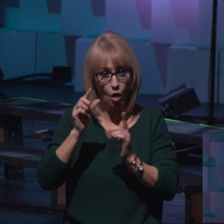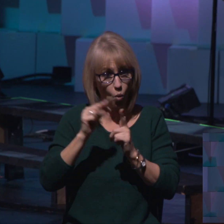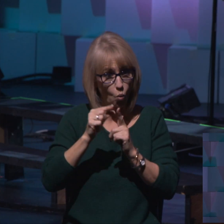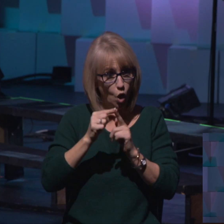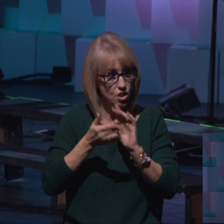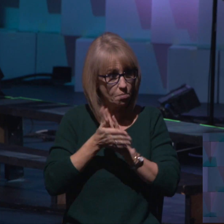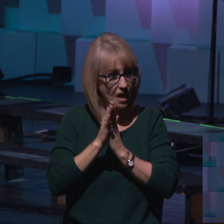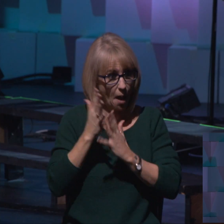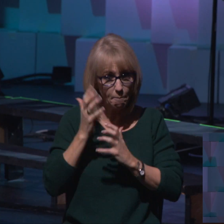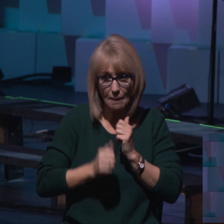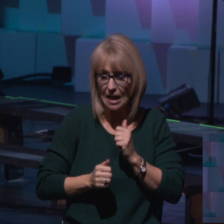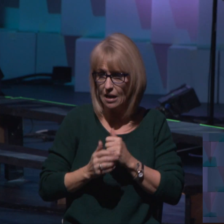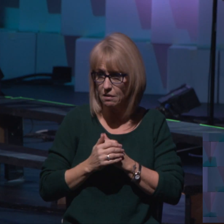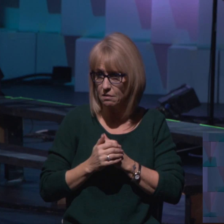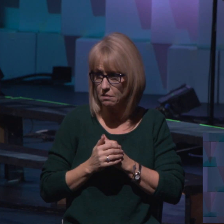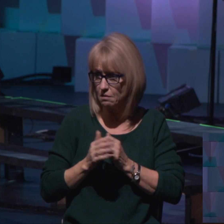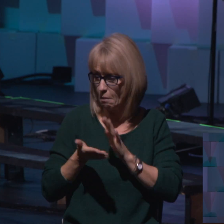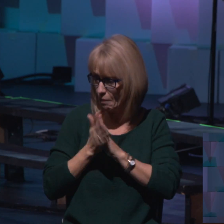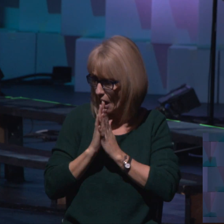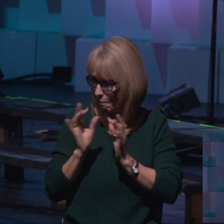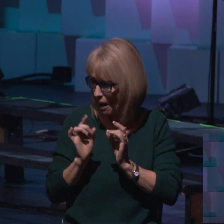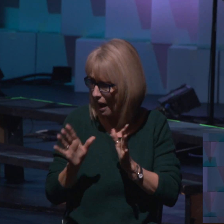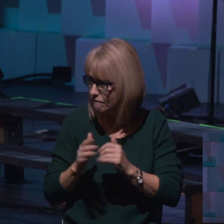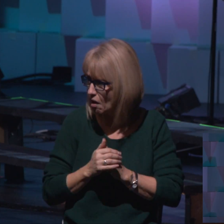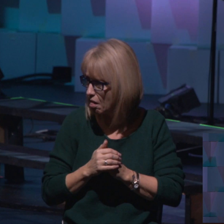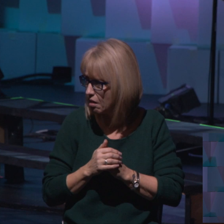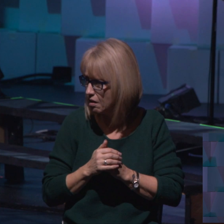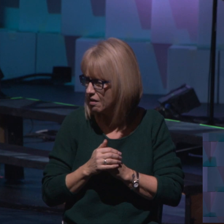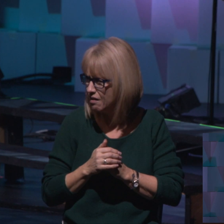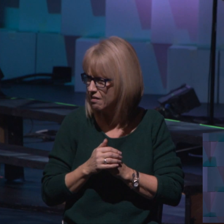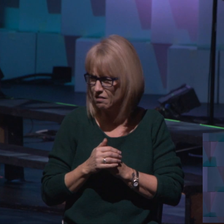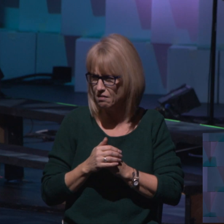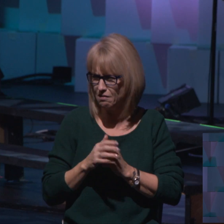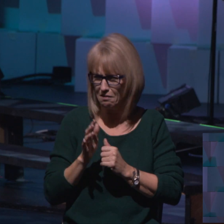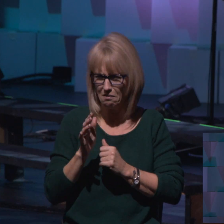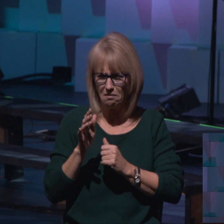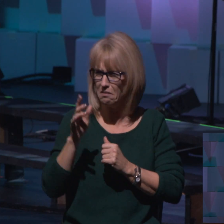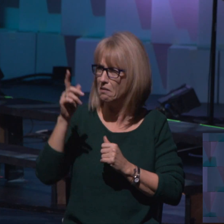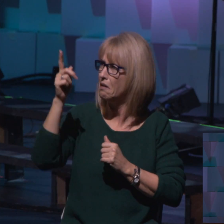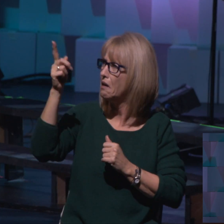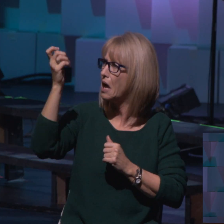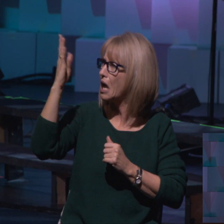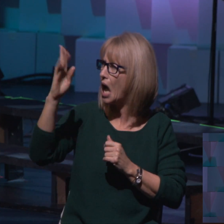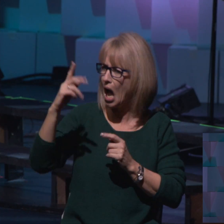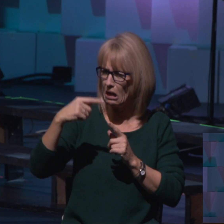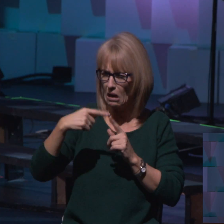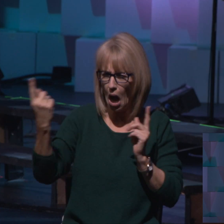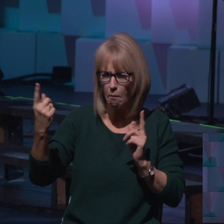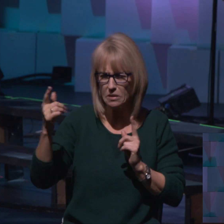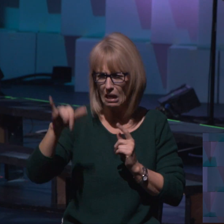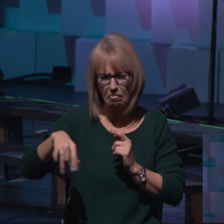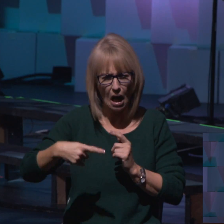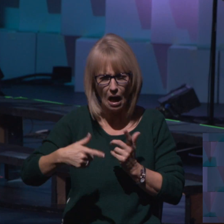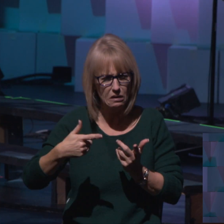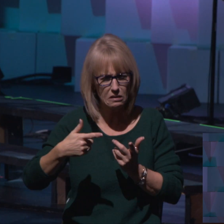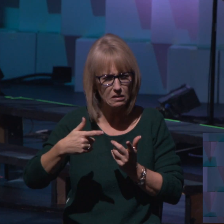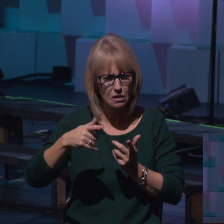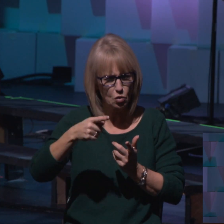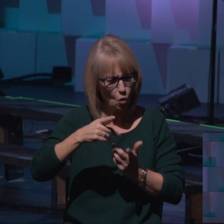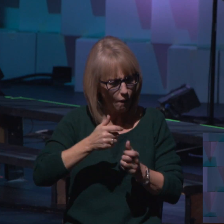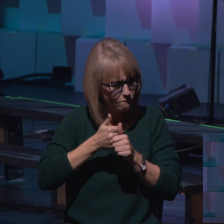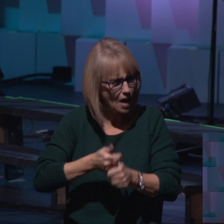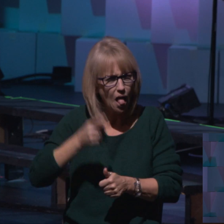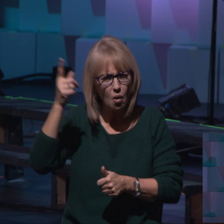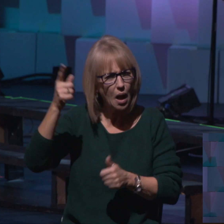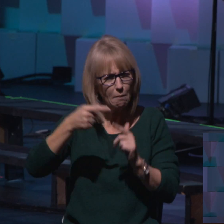spiteful to make sure we stay there. That is the opposite of the attitude of a Christ follower. That's the opposite of the